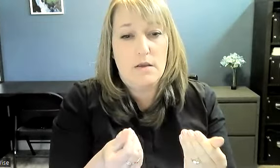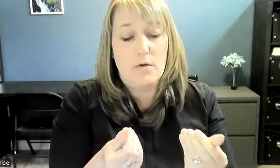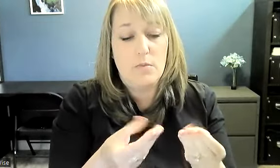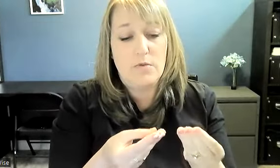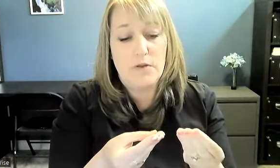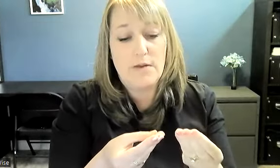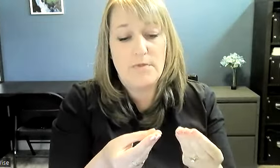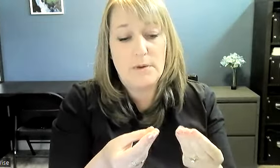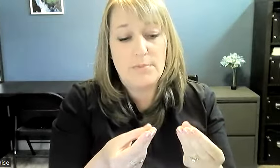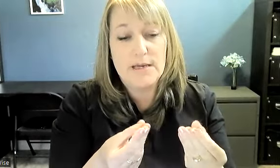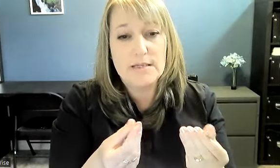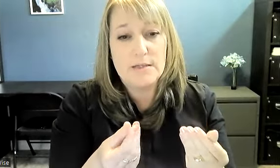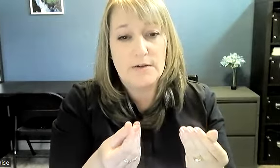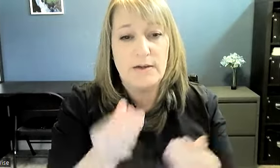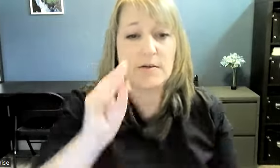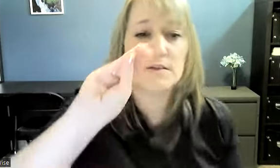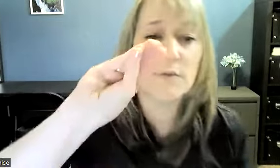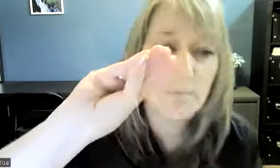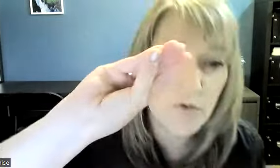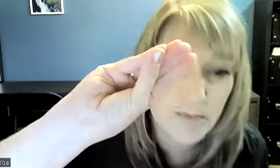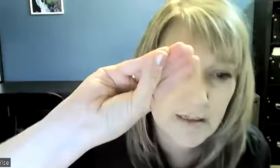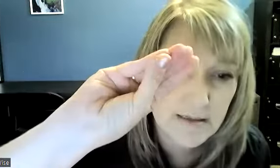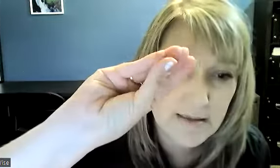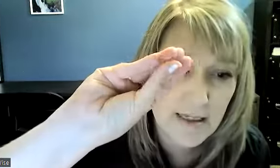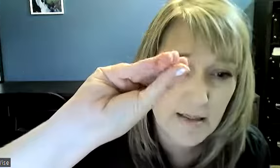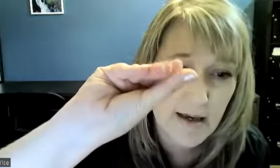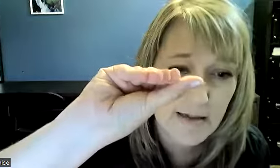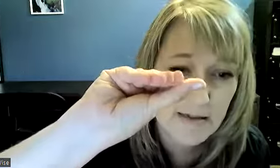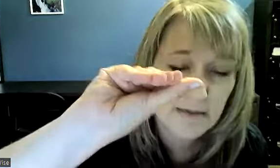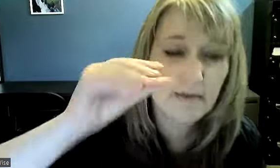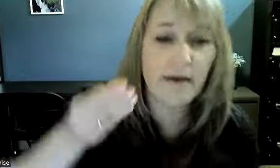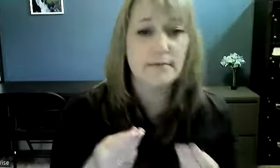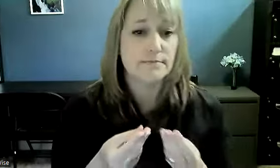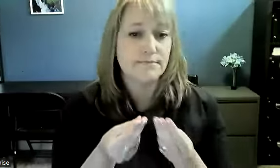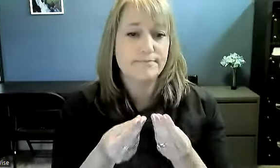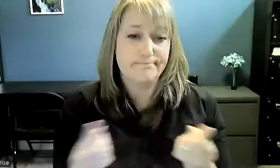you move your thumb from your pinkies to your fingers. So the movement is like that. Okay.